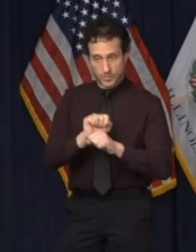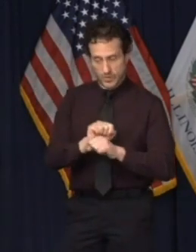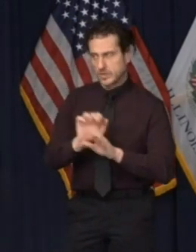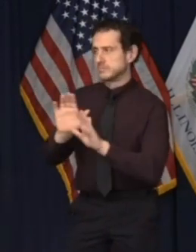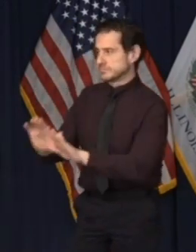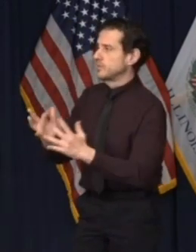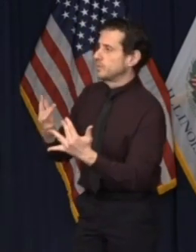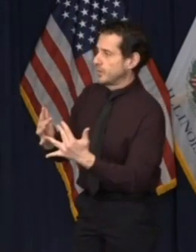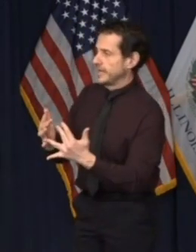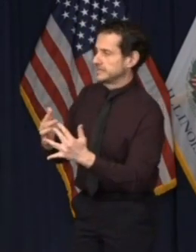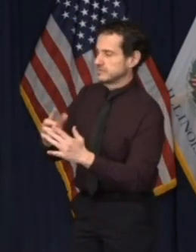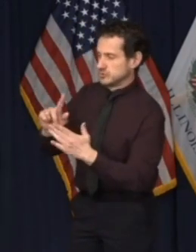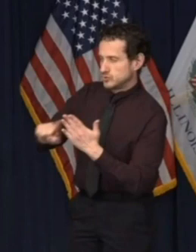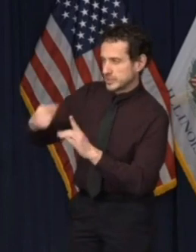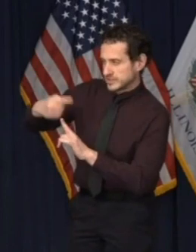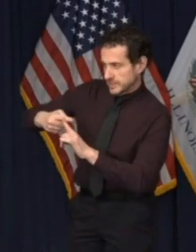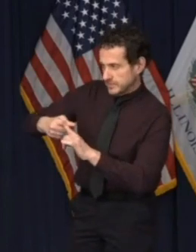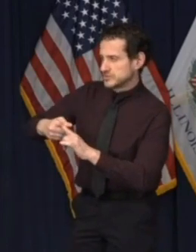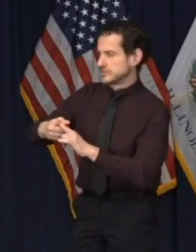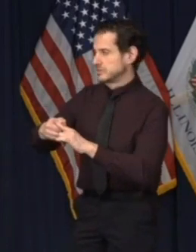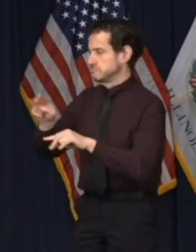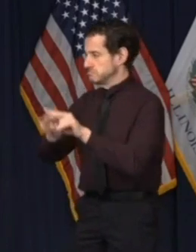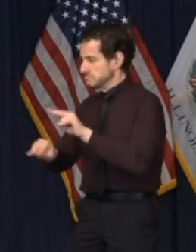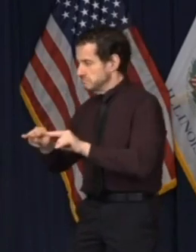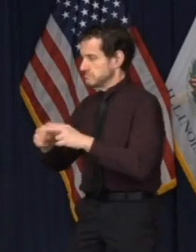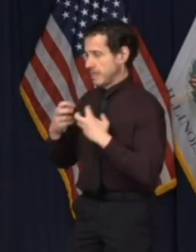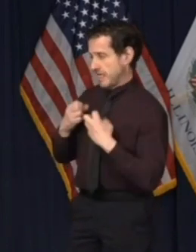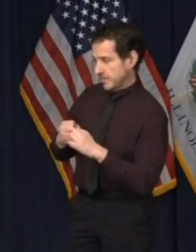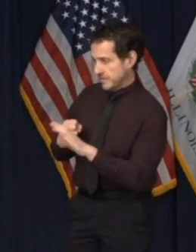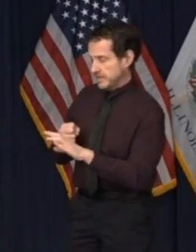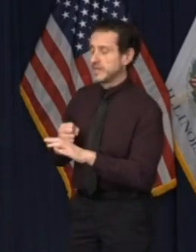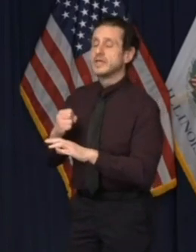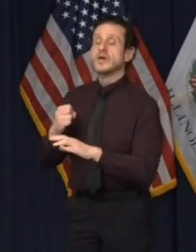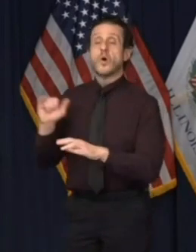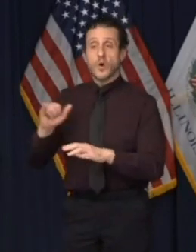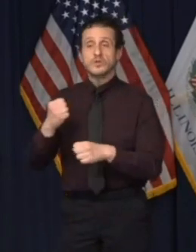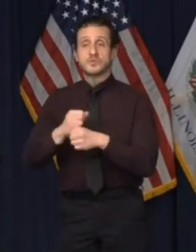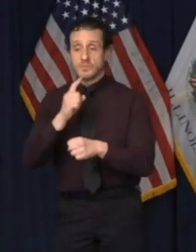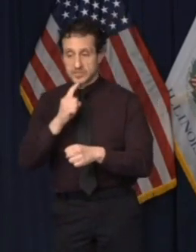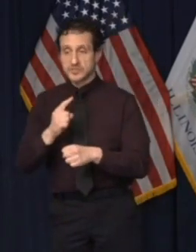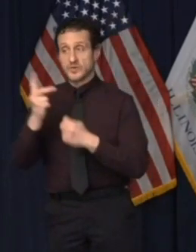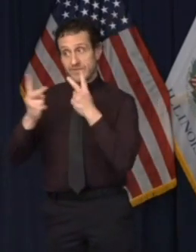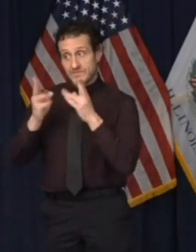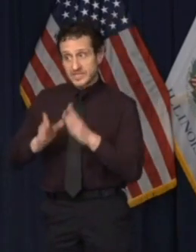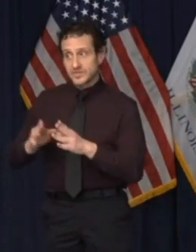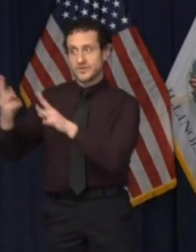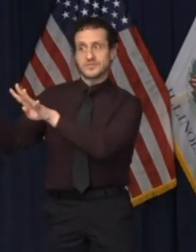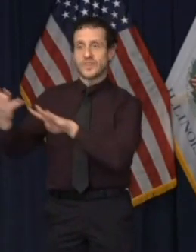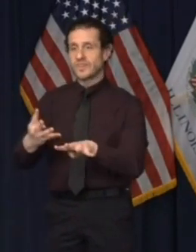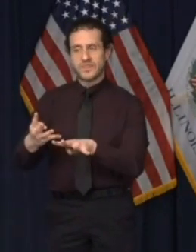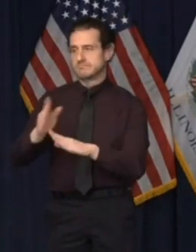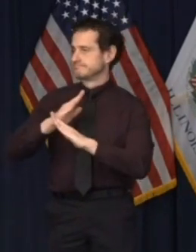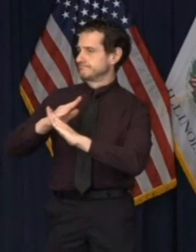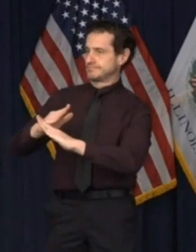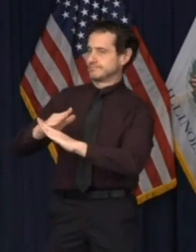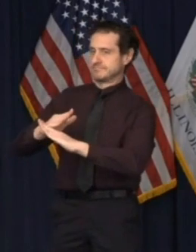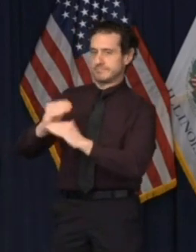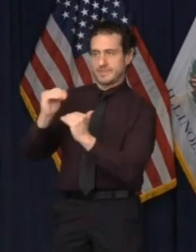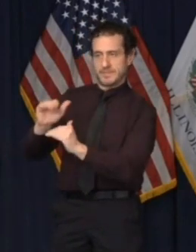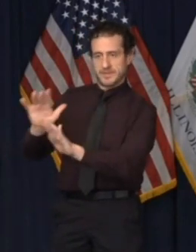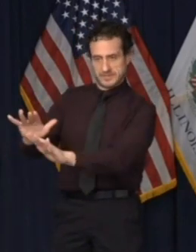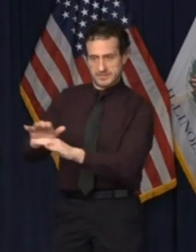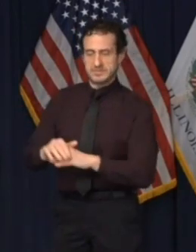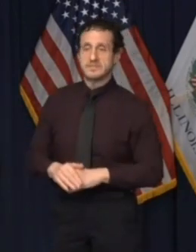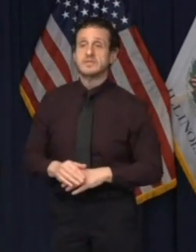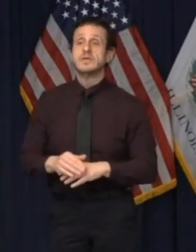in signage, making sure that visitors were restricted. And so making sure that